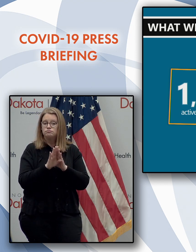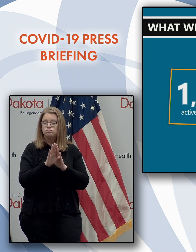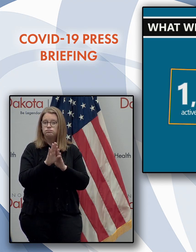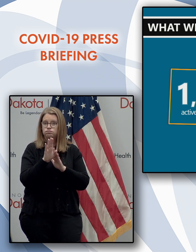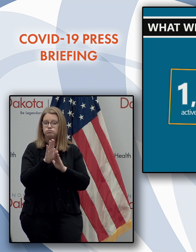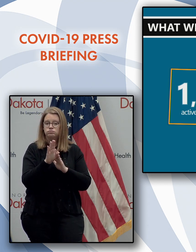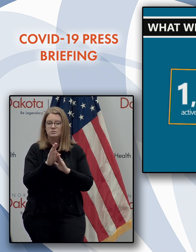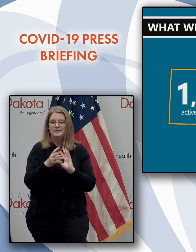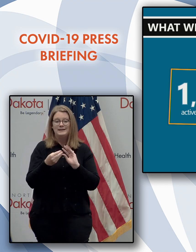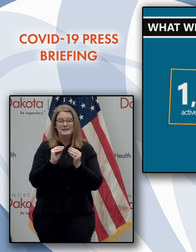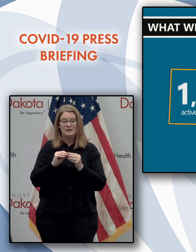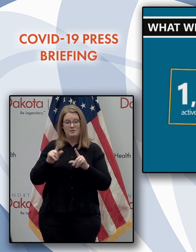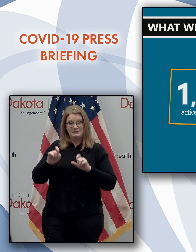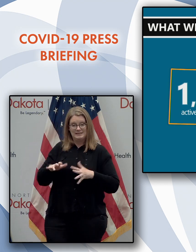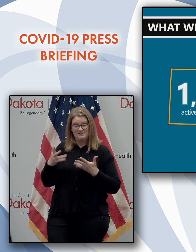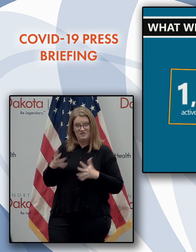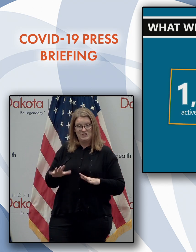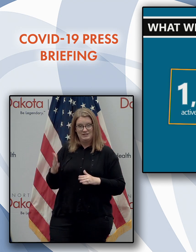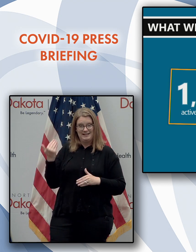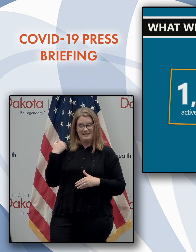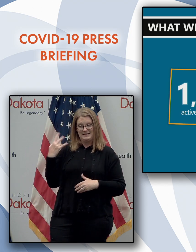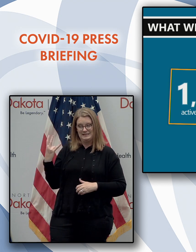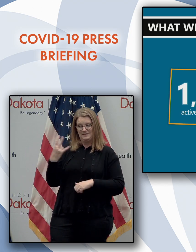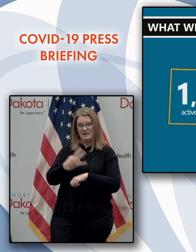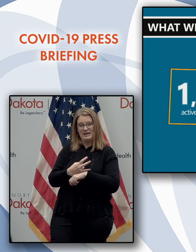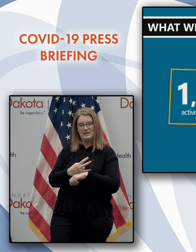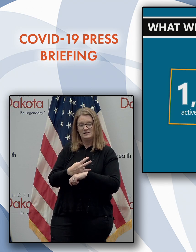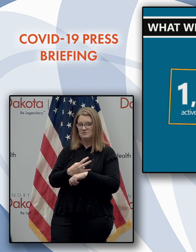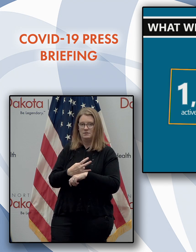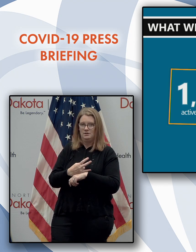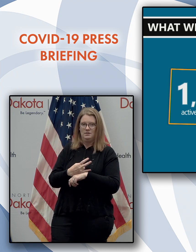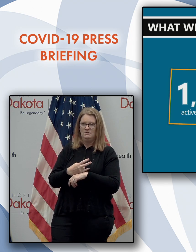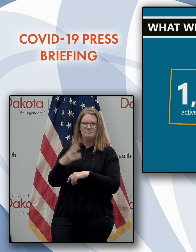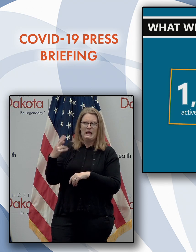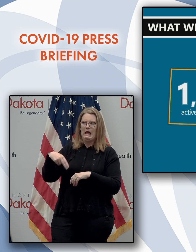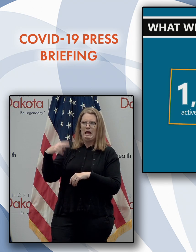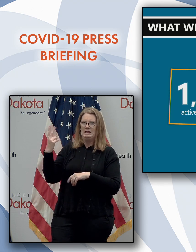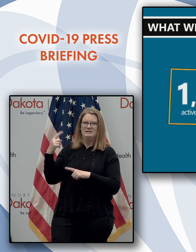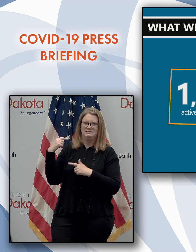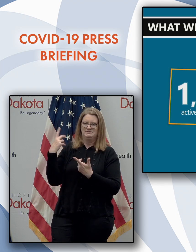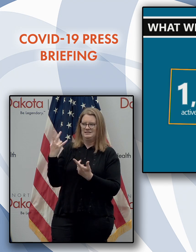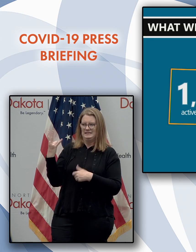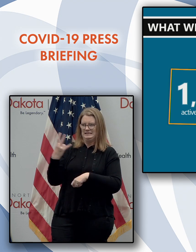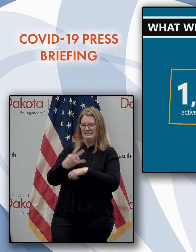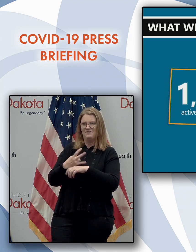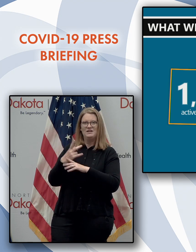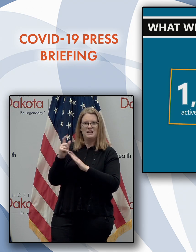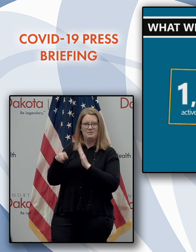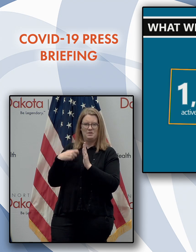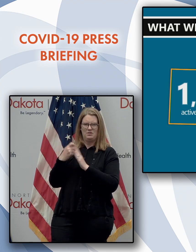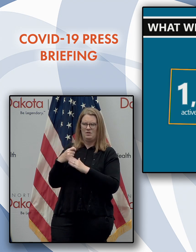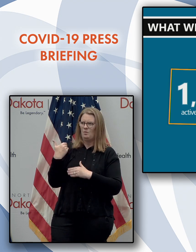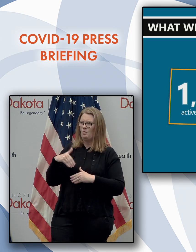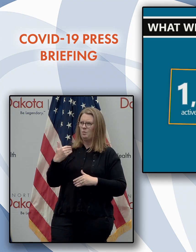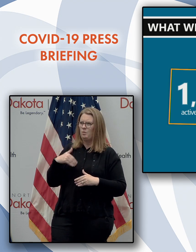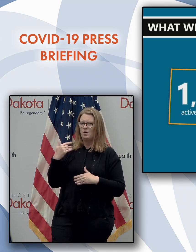number of tests completed in the last 7 days is the highest we've reported in a 7-day period at a press briefing, but